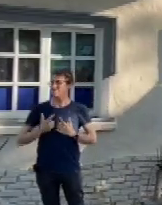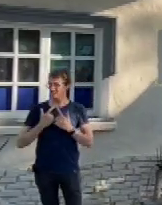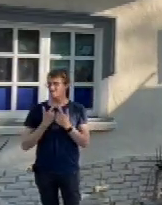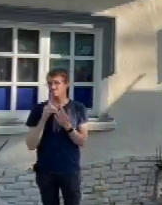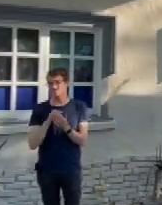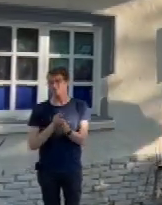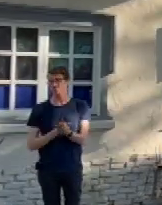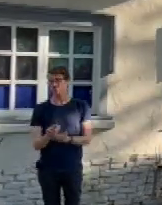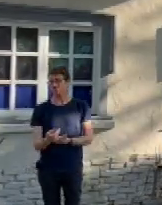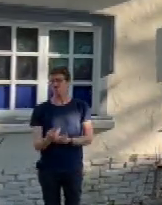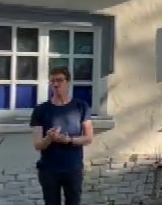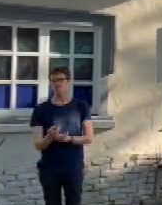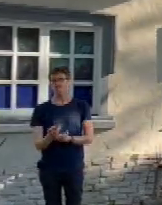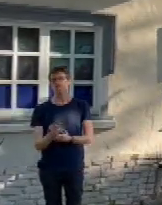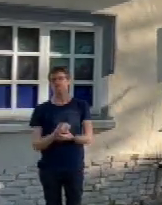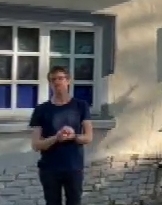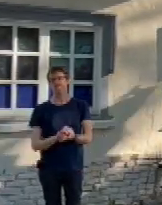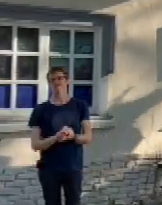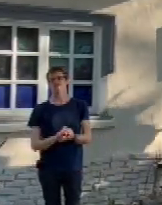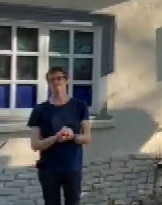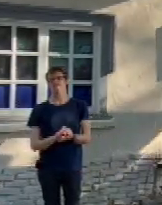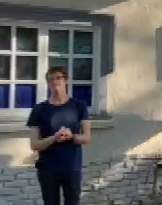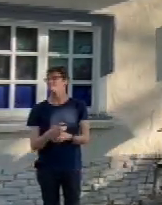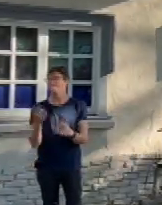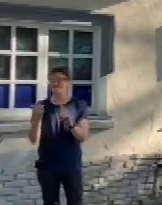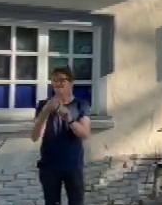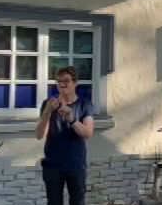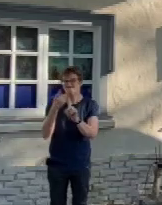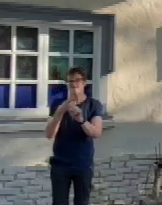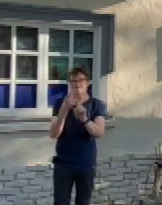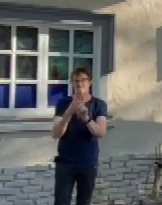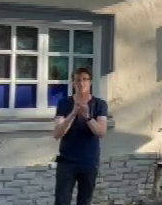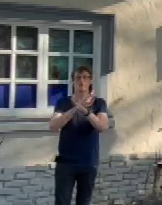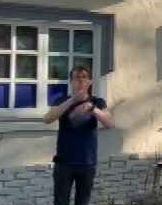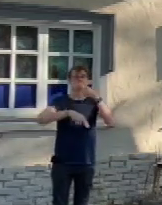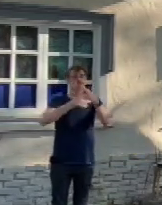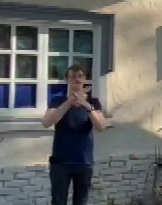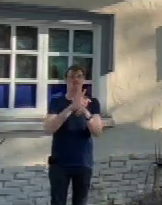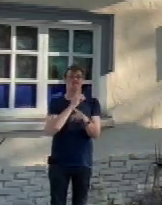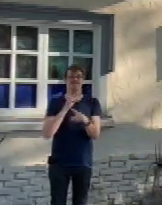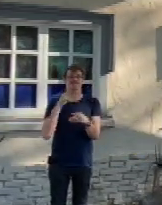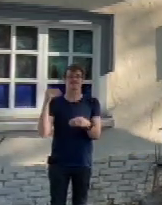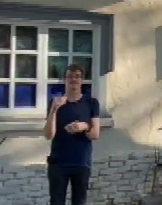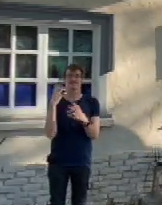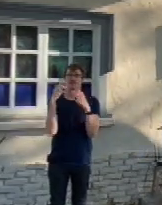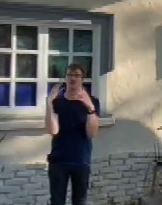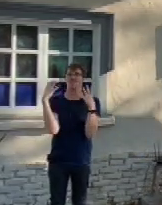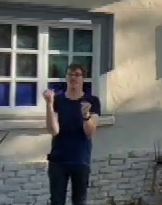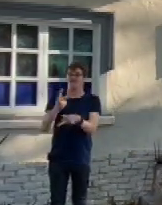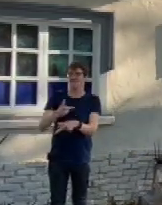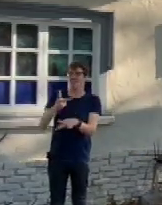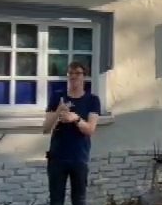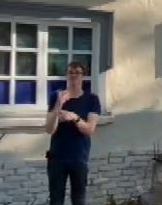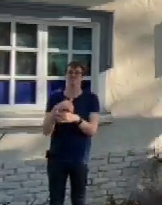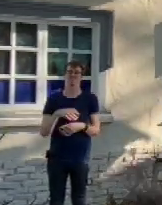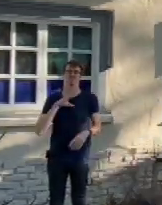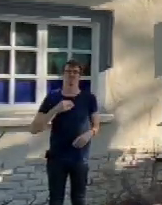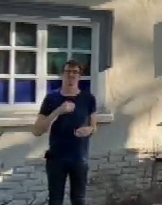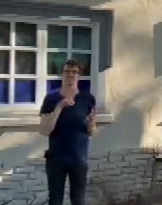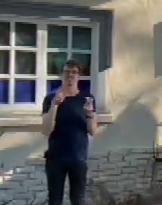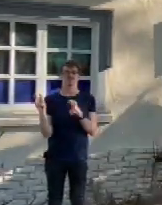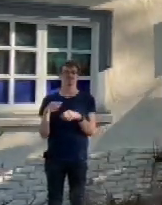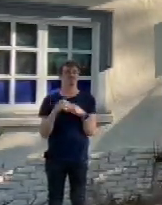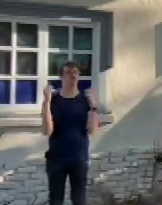Universal single-payer healthcare is a trans rights issue. when so many cannot afford medications needed